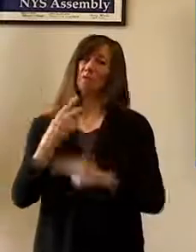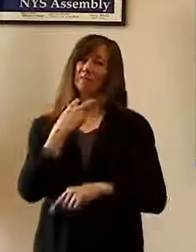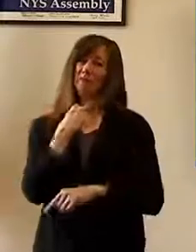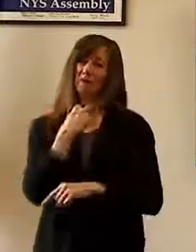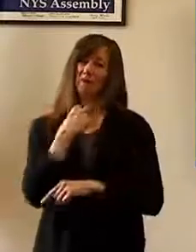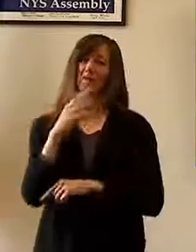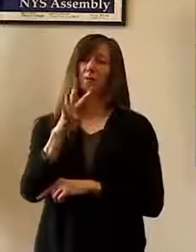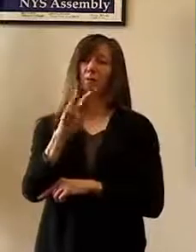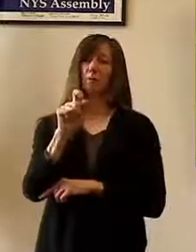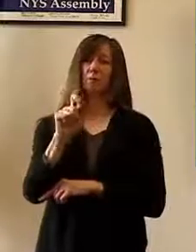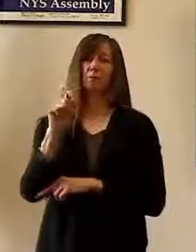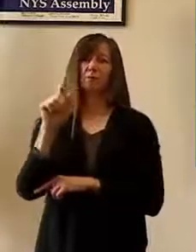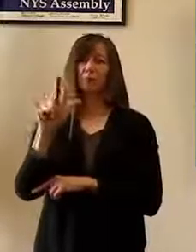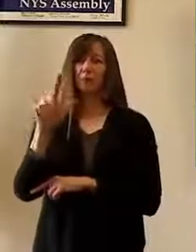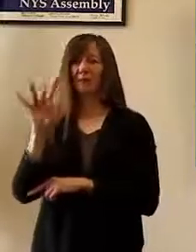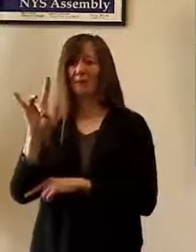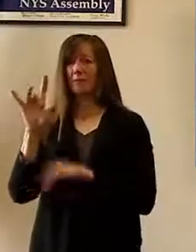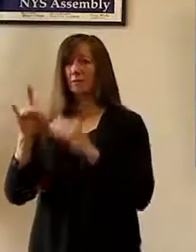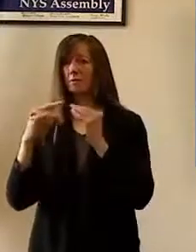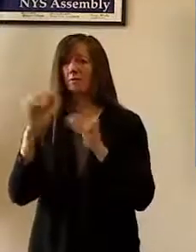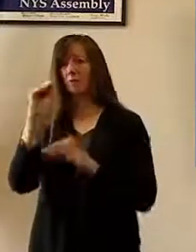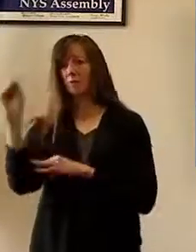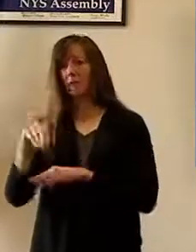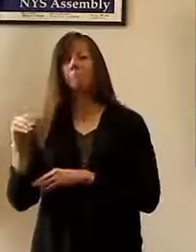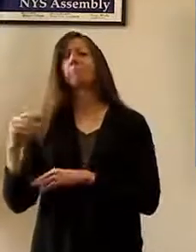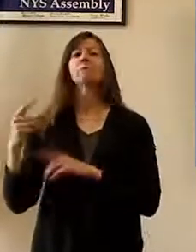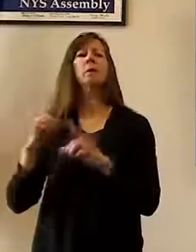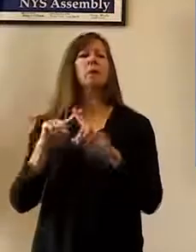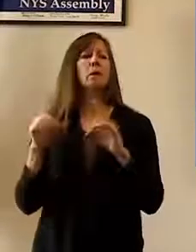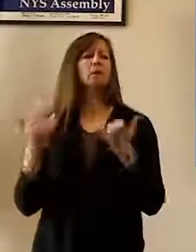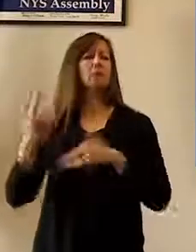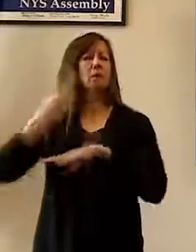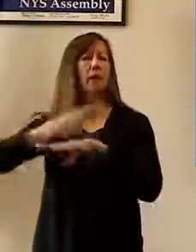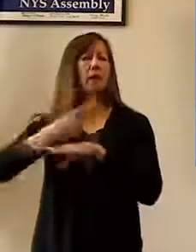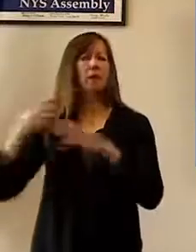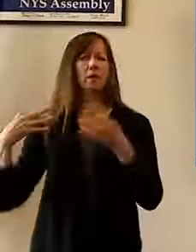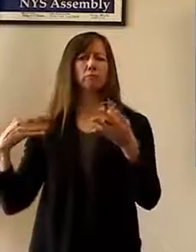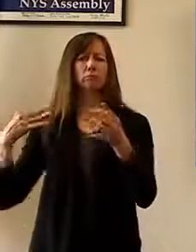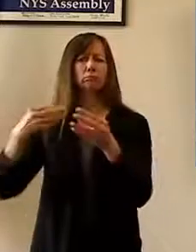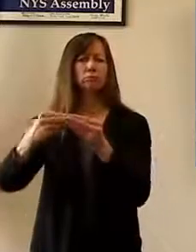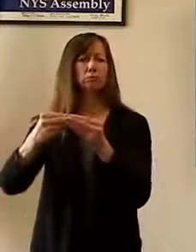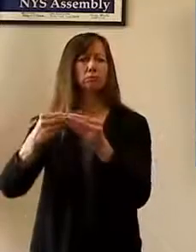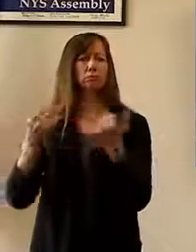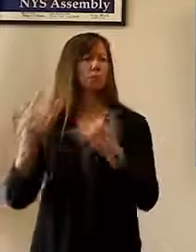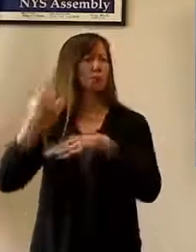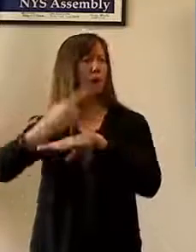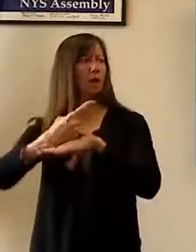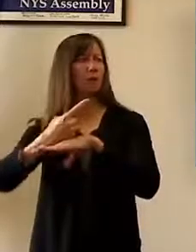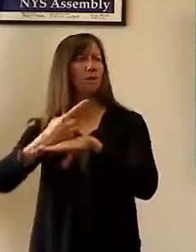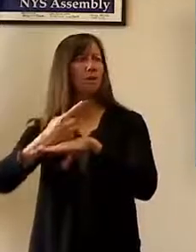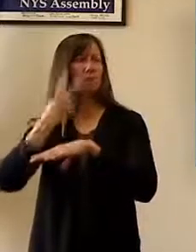in testing. If I'm correct, April to date, today we saw